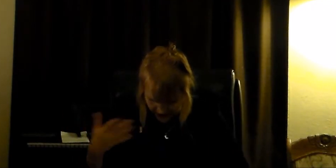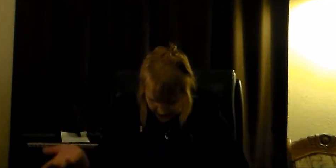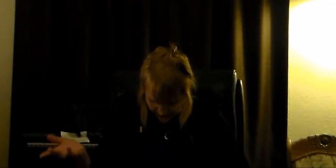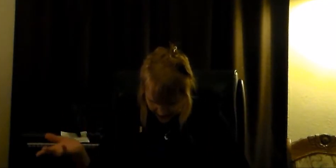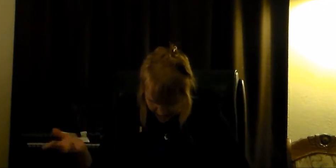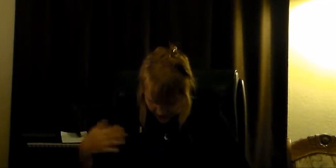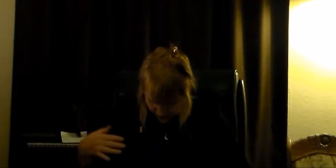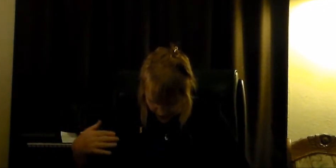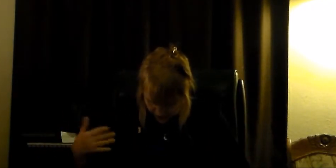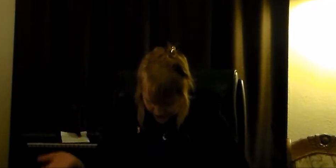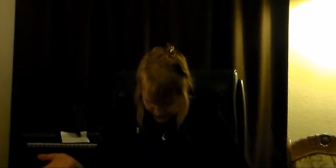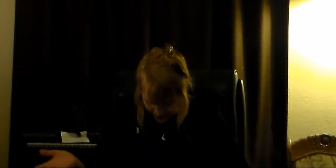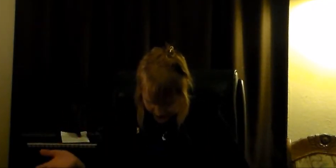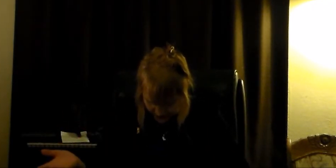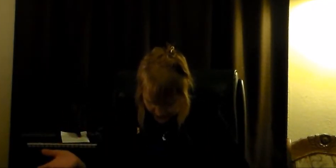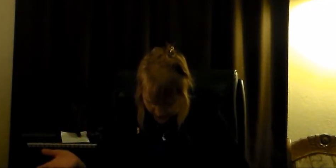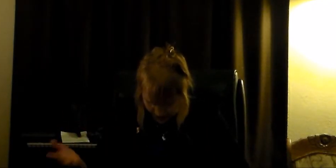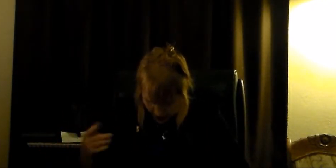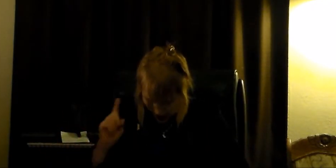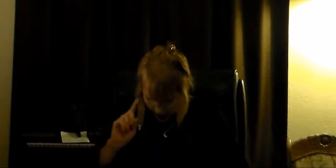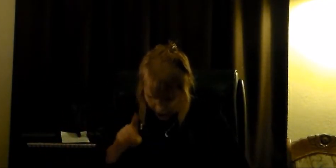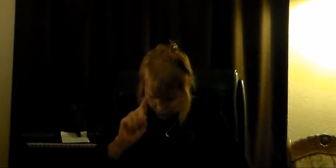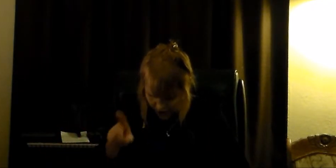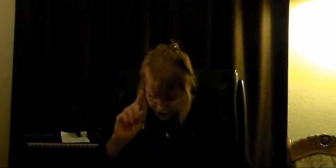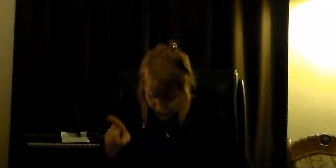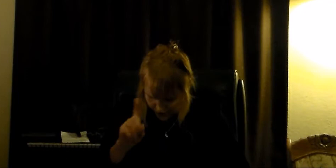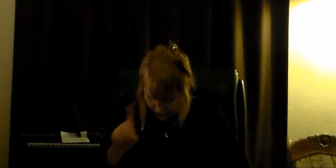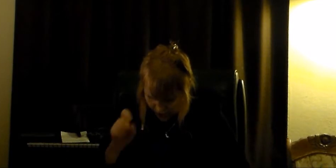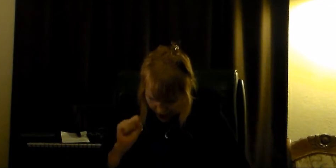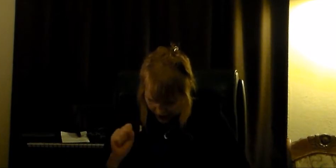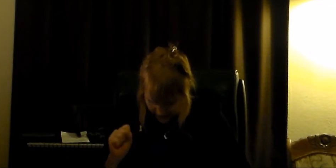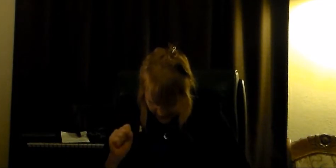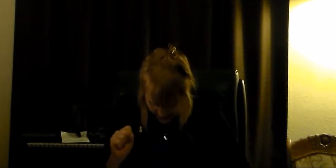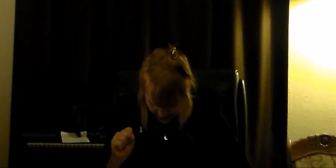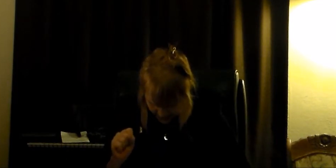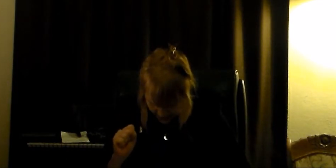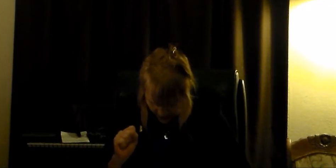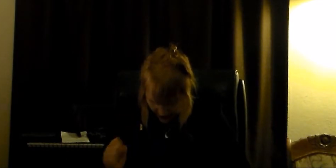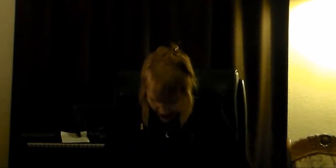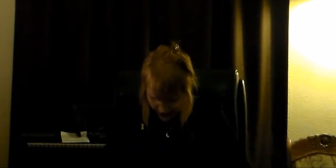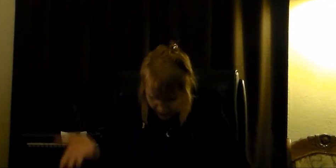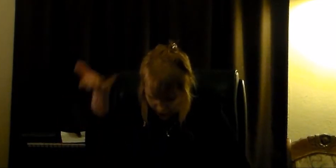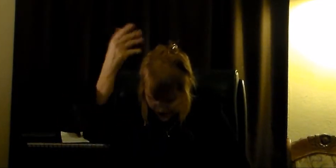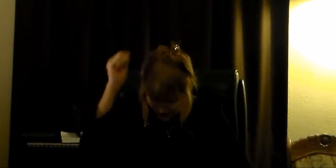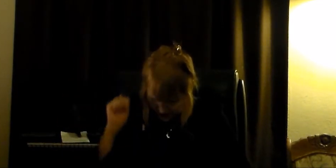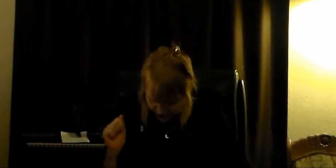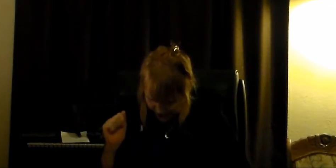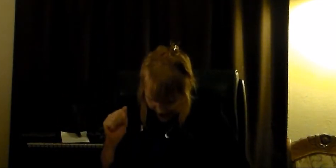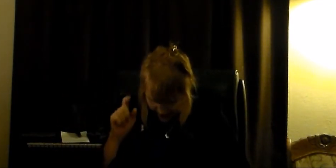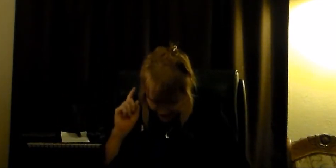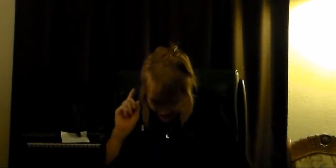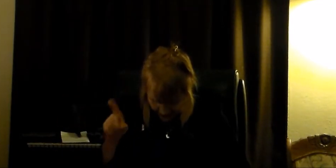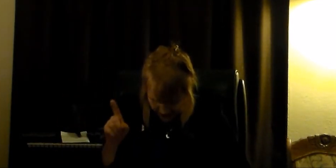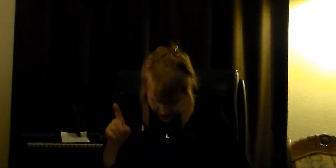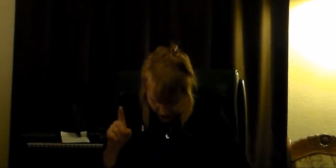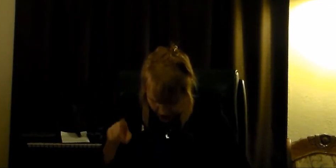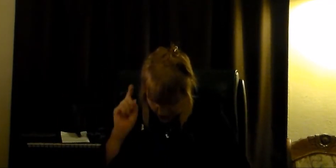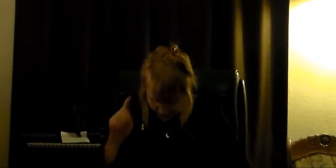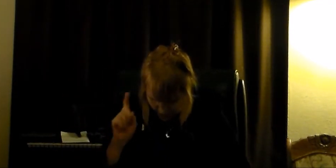of him, so they crucified him on a wooden tree cross. And he rose on the third day, Easter. The point